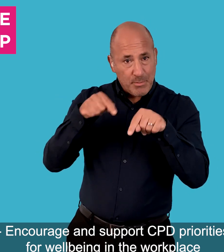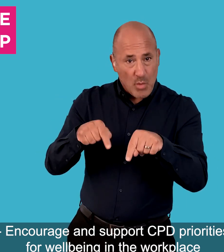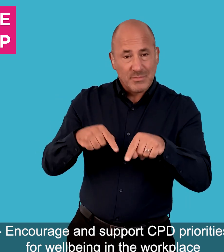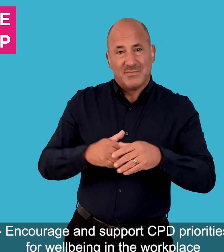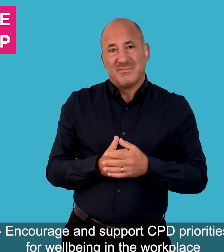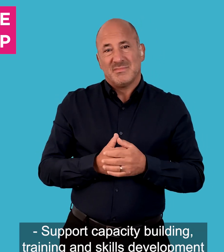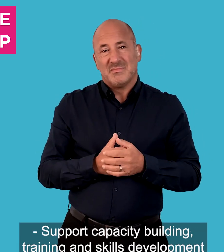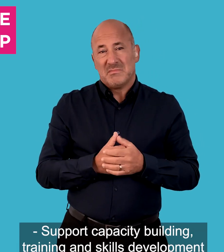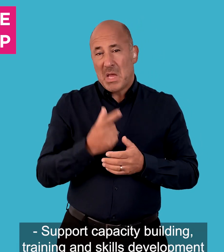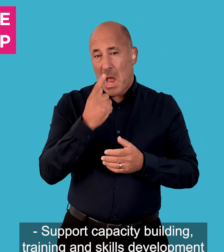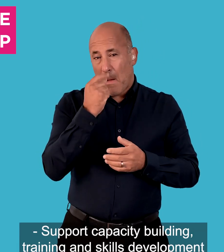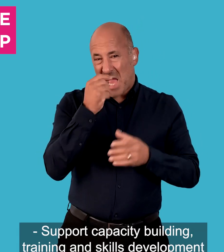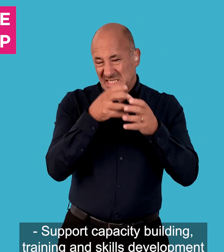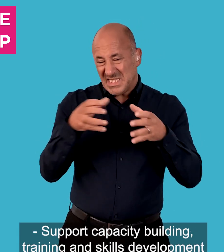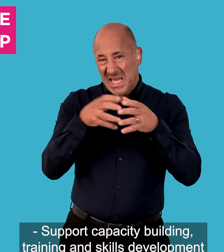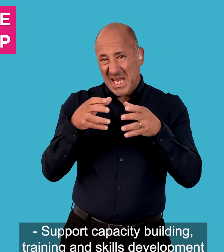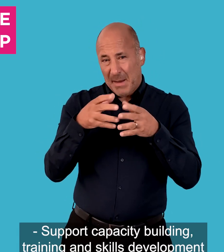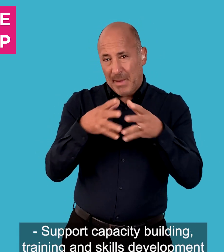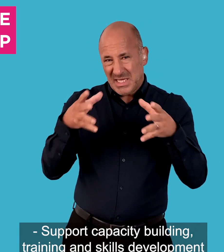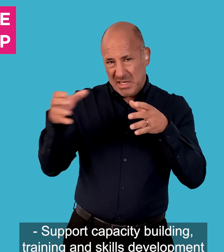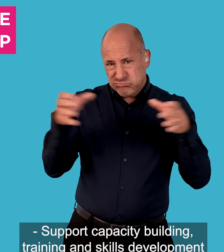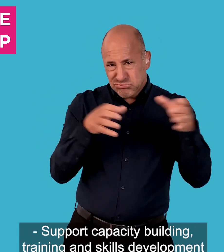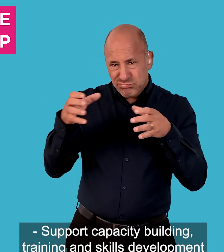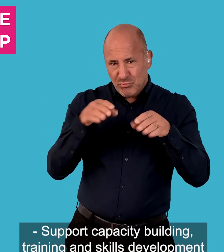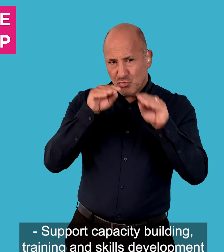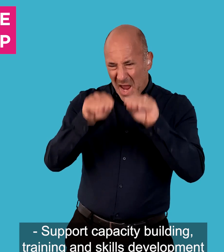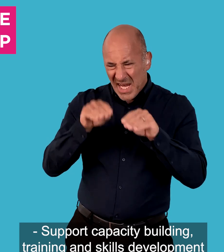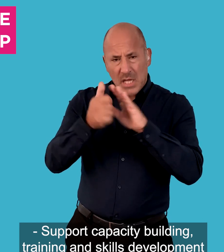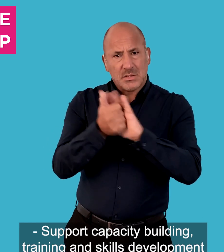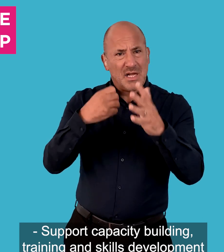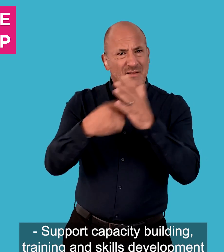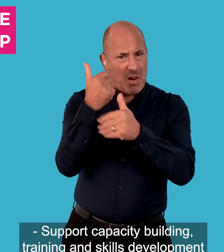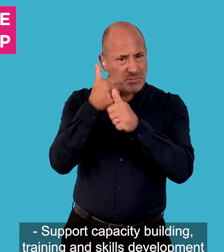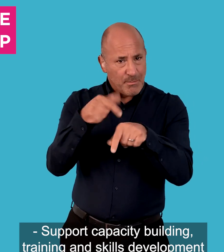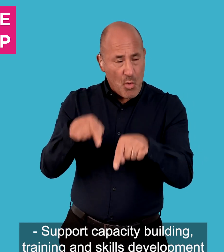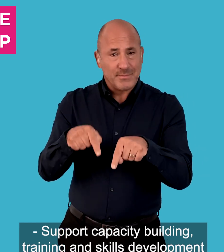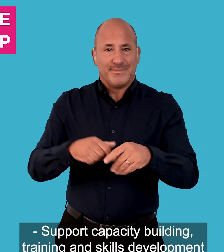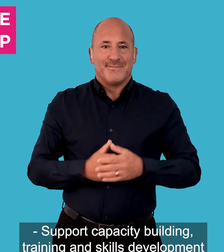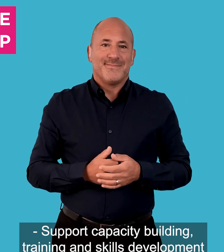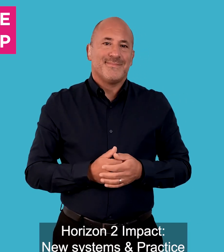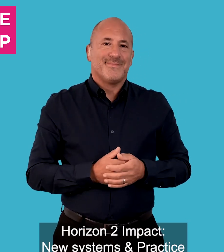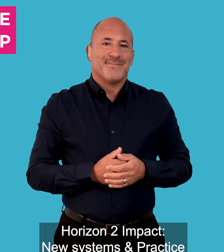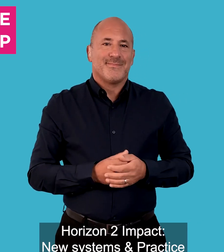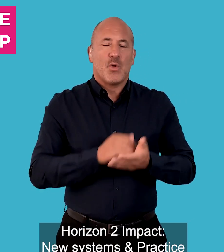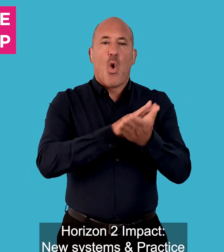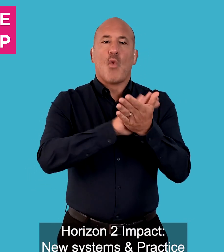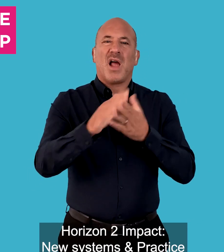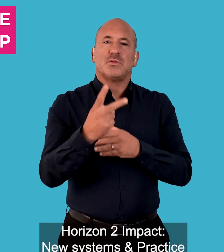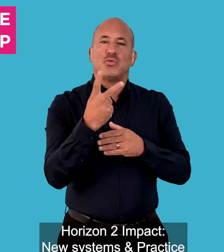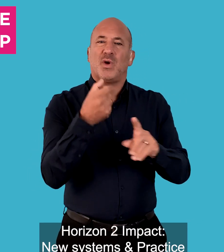the workplace. Support capacity building, training and skills development. Horizon